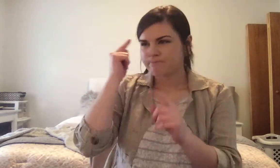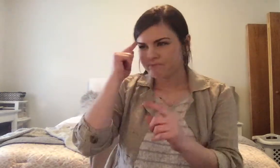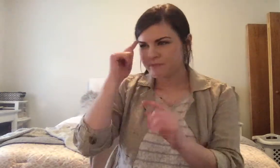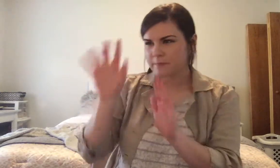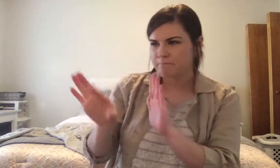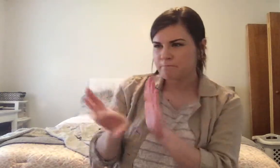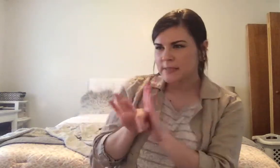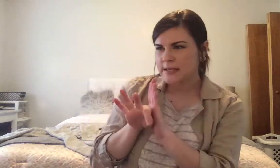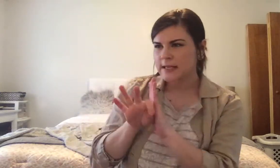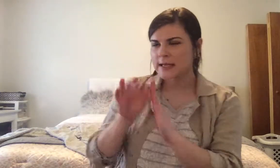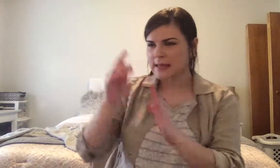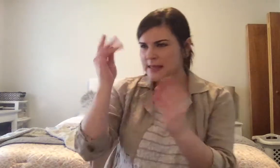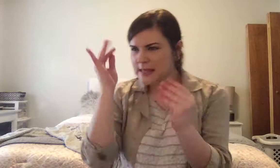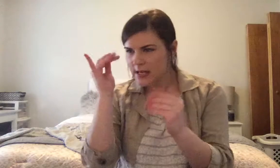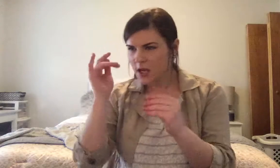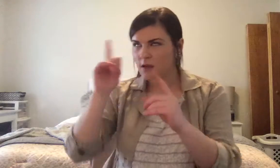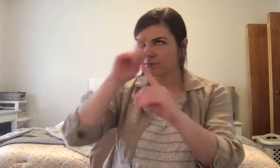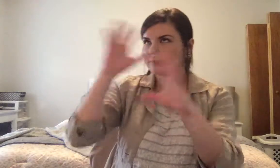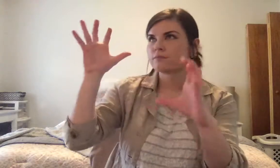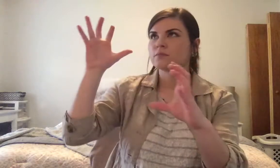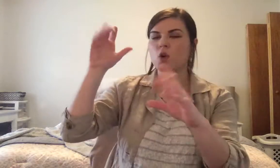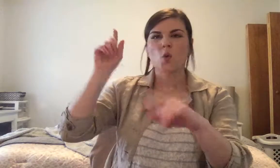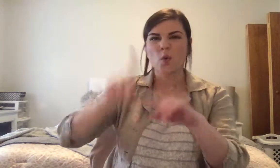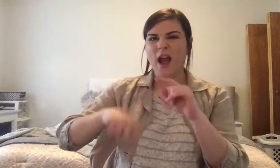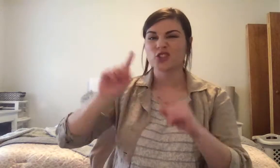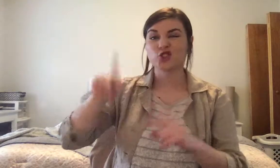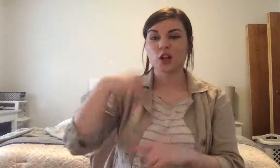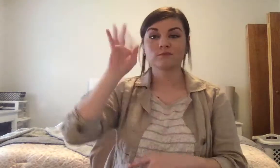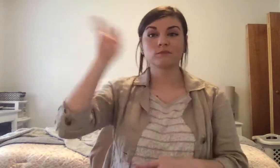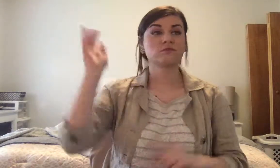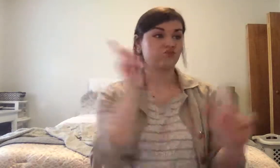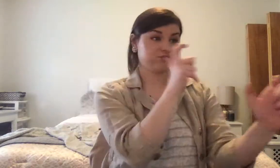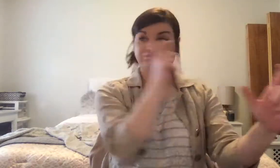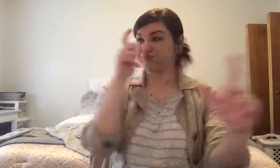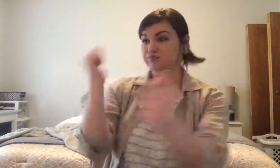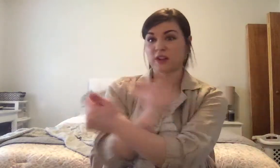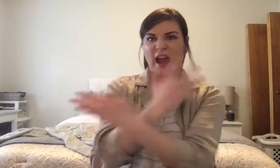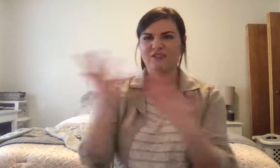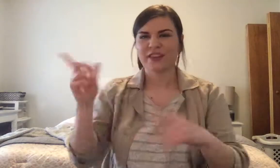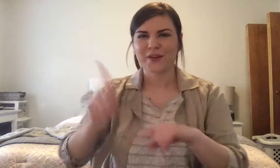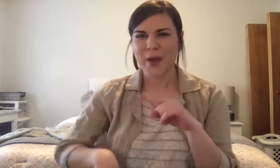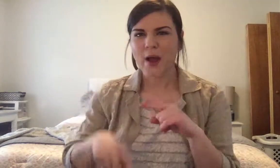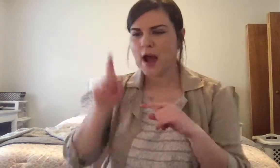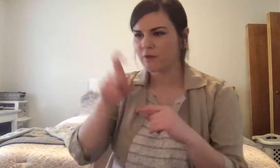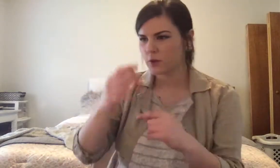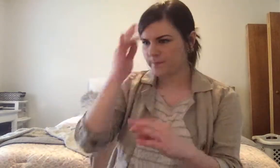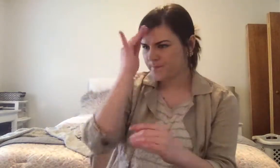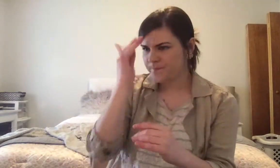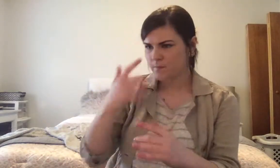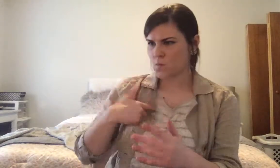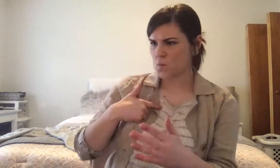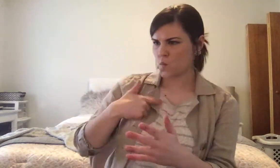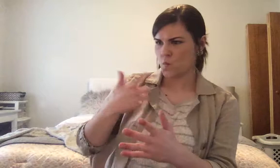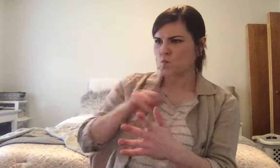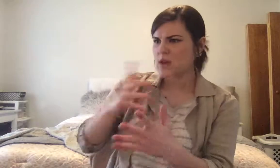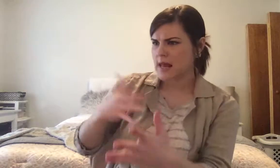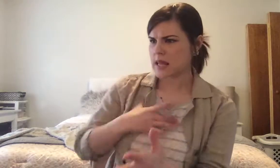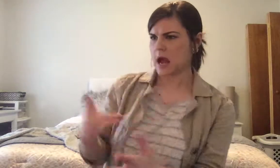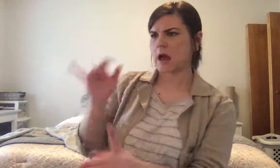precisely. You don't want to just shoot anything. You want to make sure what you're going to shoot is going to be a photograph that you like. But with digital, you can just click away for hours,